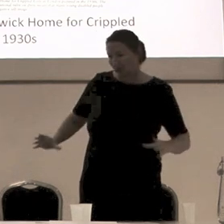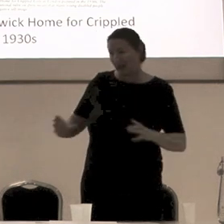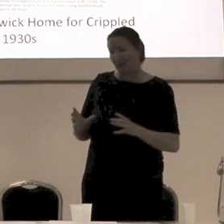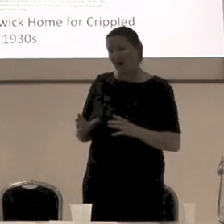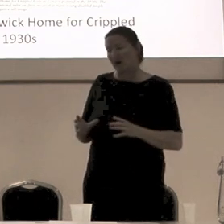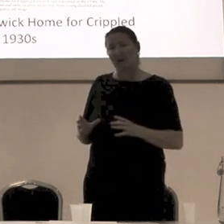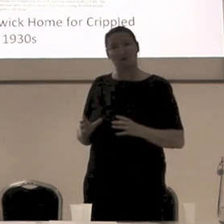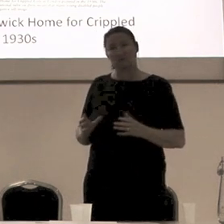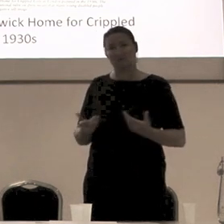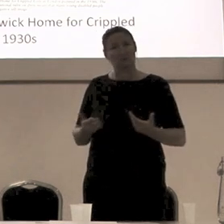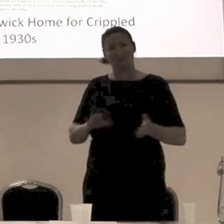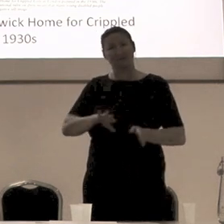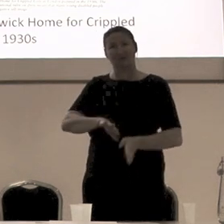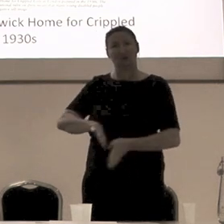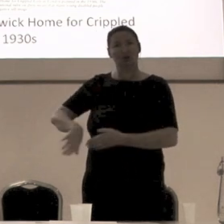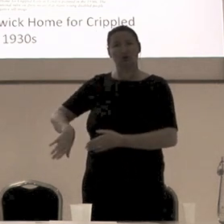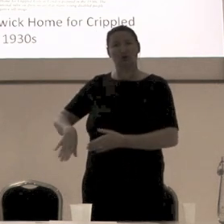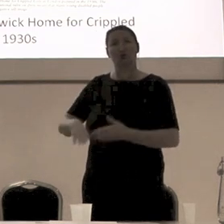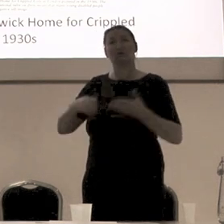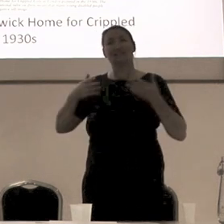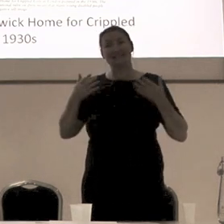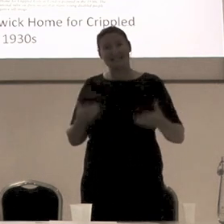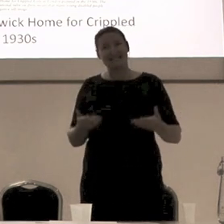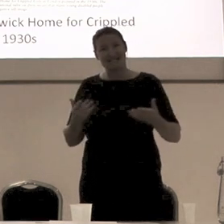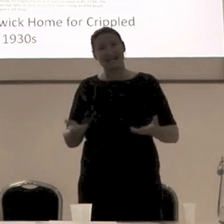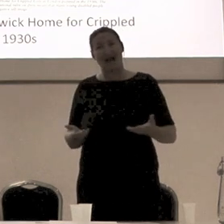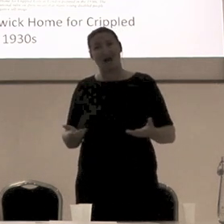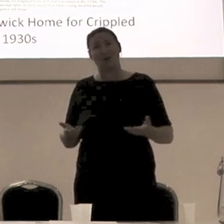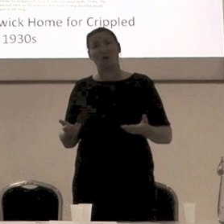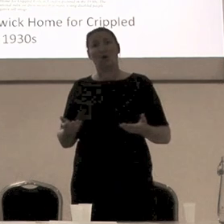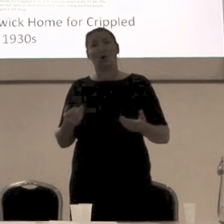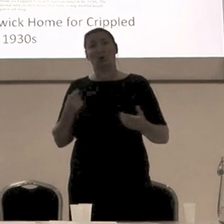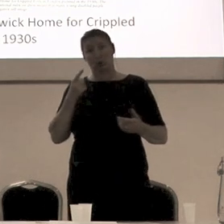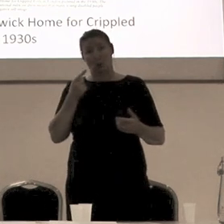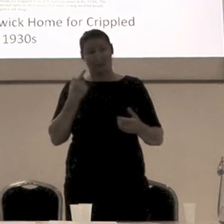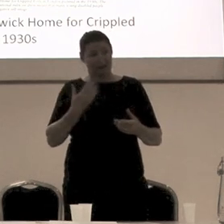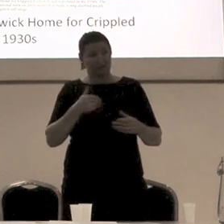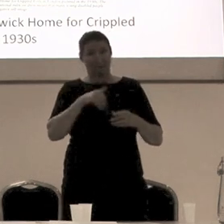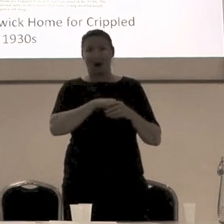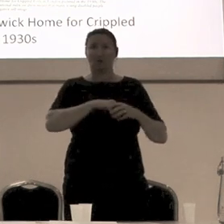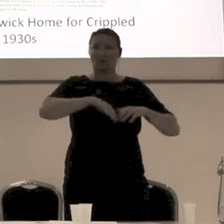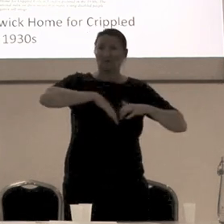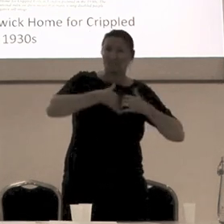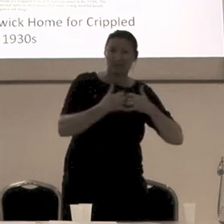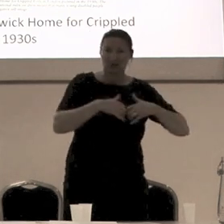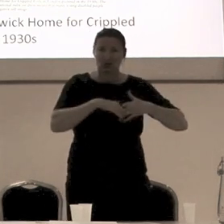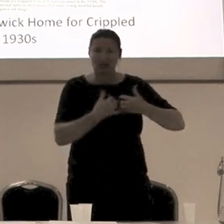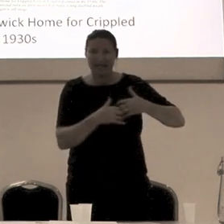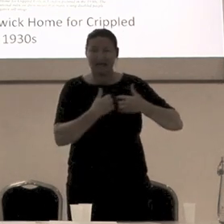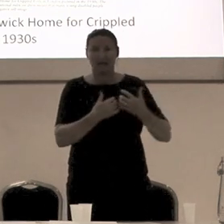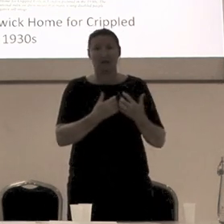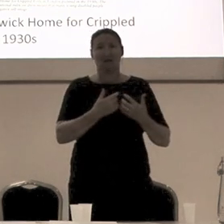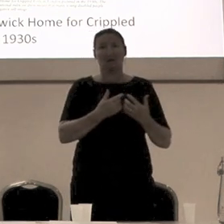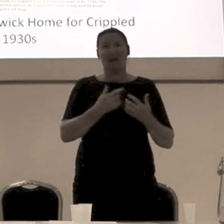no longer the case. Now human beings had to be adjuncts to the machines, and lots of people were cast to one side.